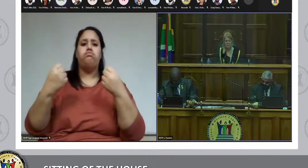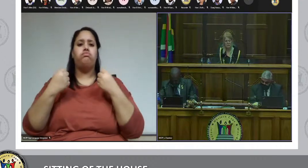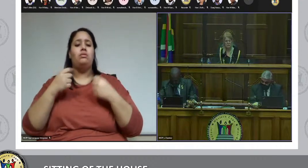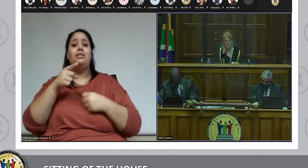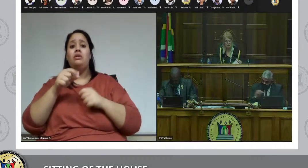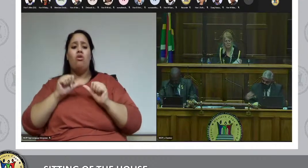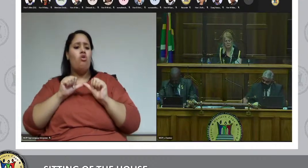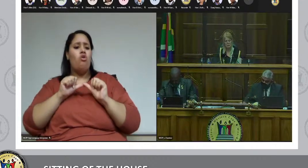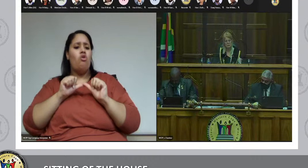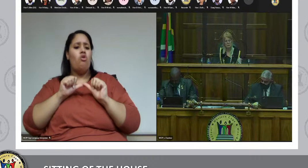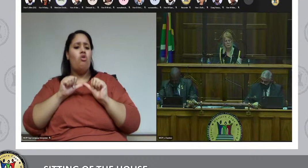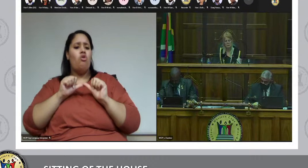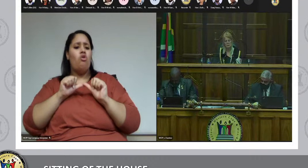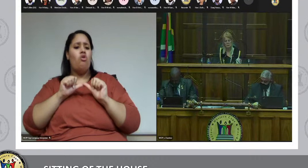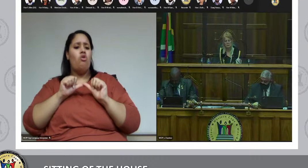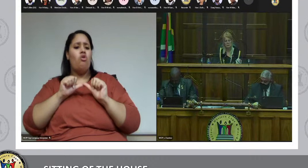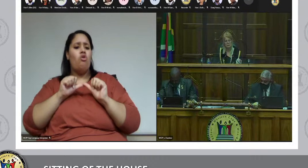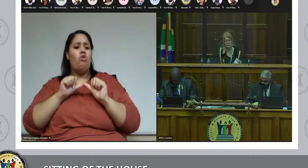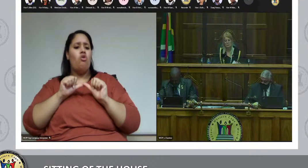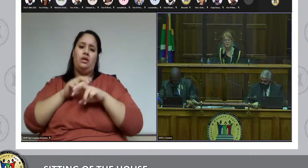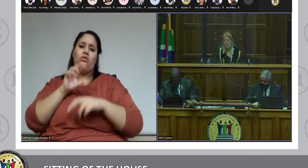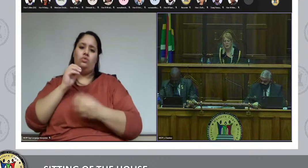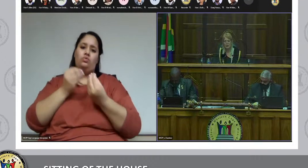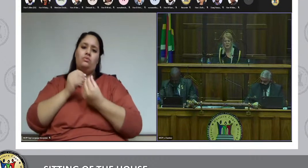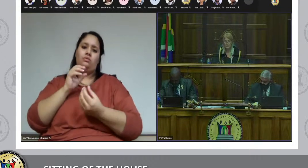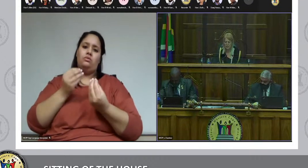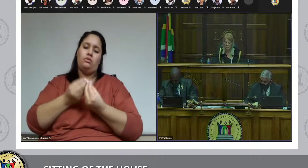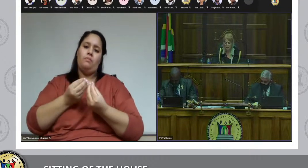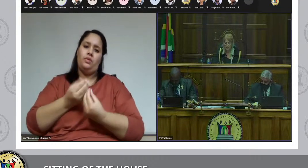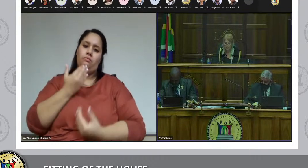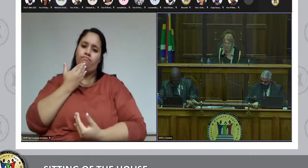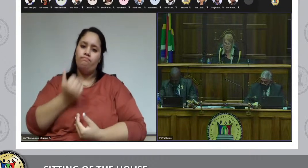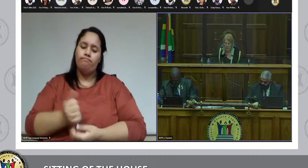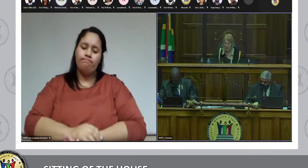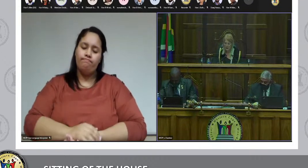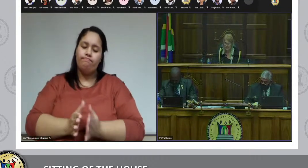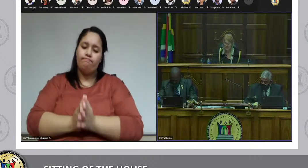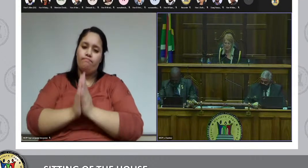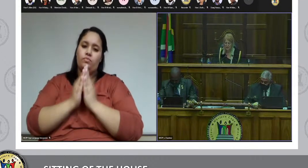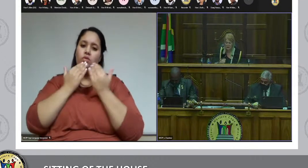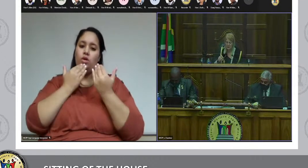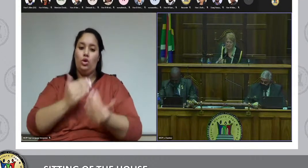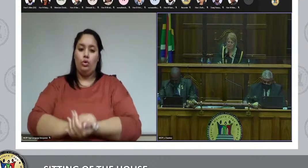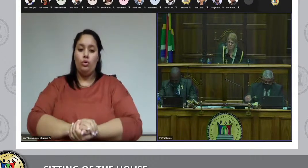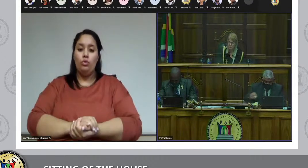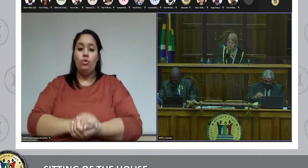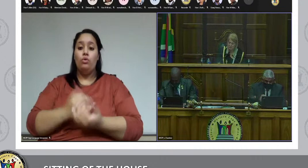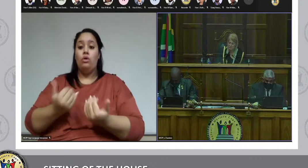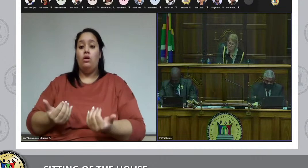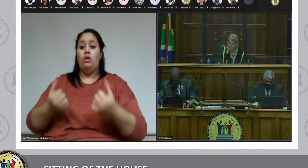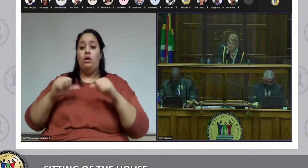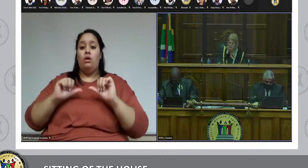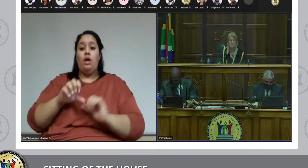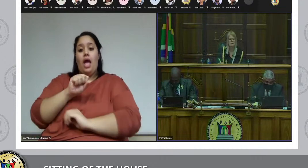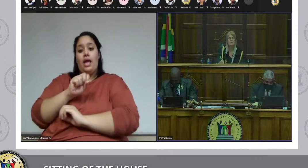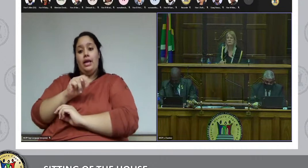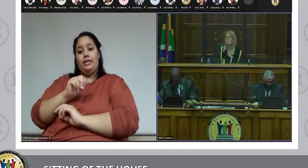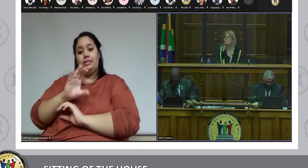and something needs to be done. I thank you. Thank you, Honourable Member. And now recognise the ANC.